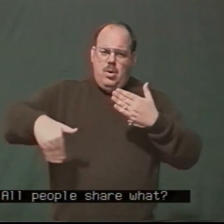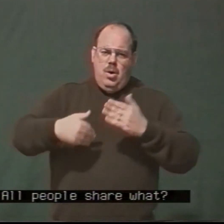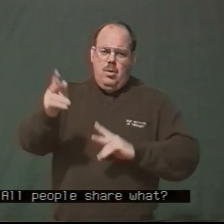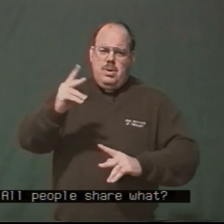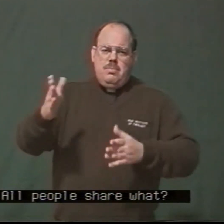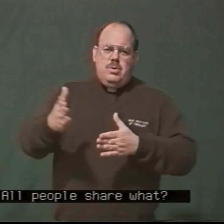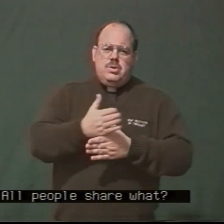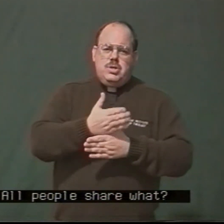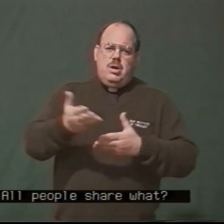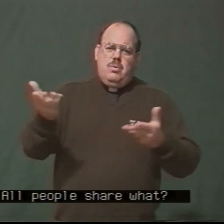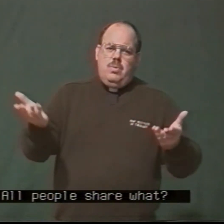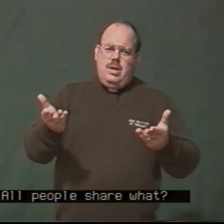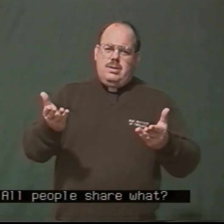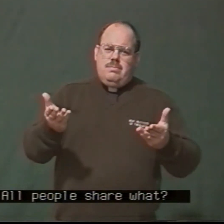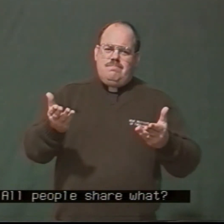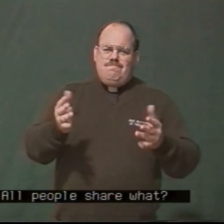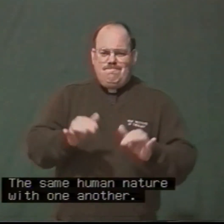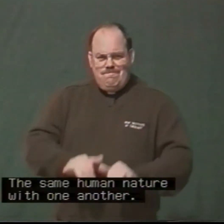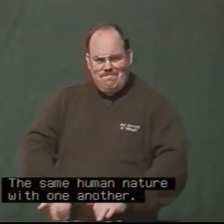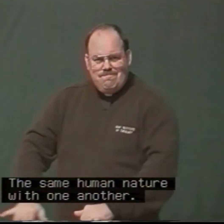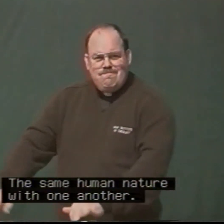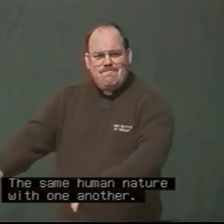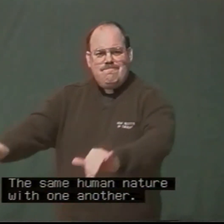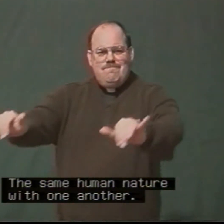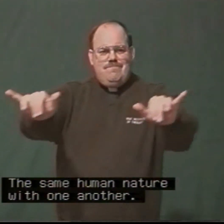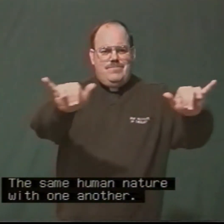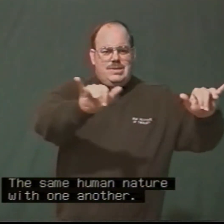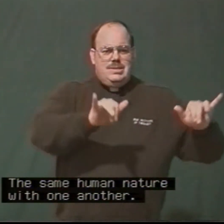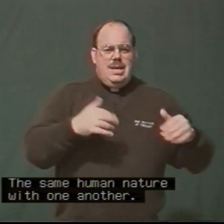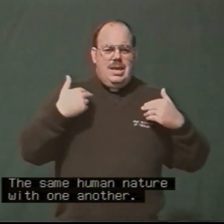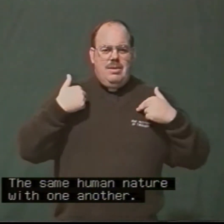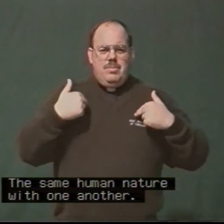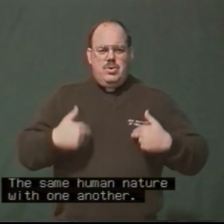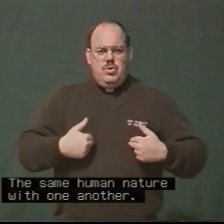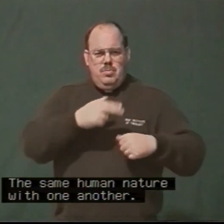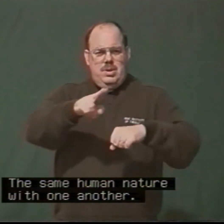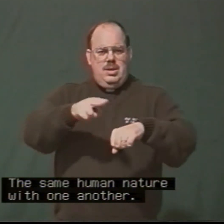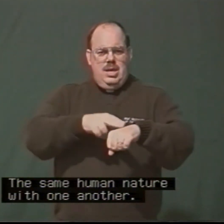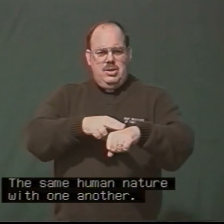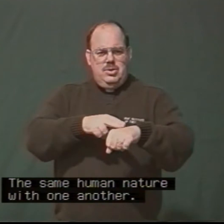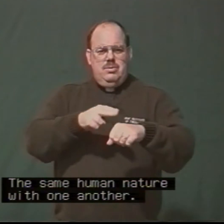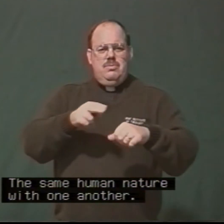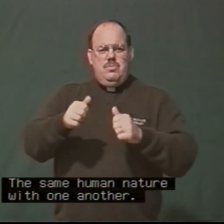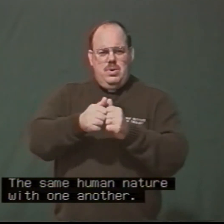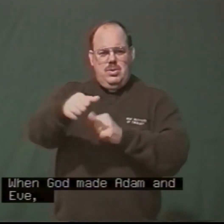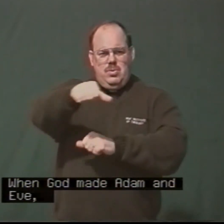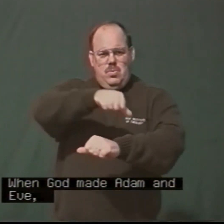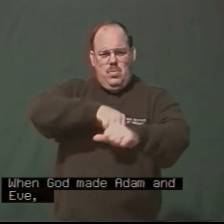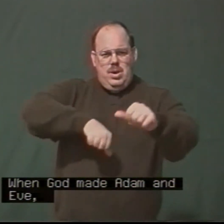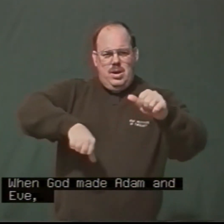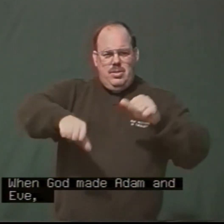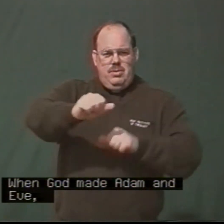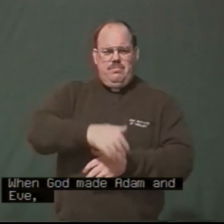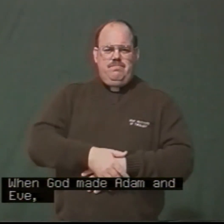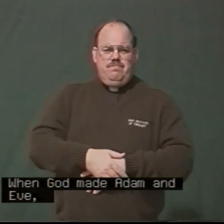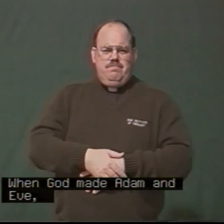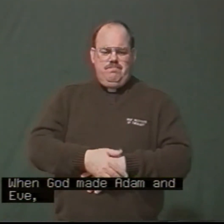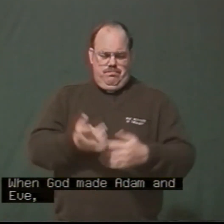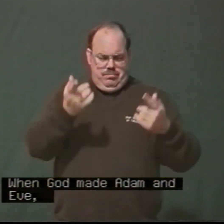All people share what? The same human nature with one another. When God made Adam